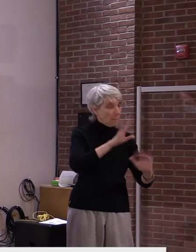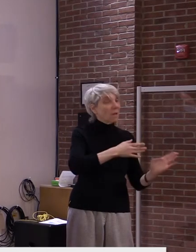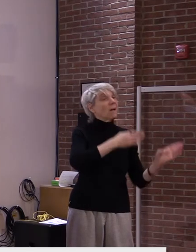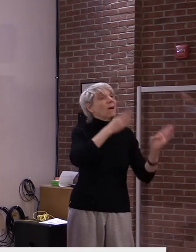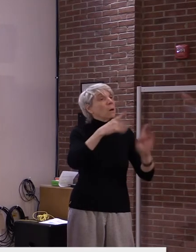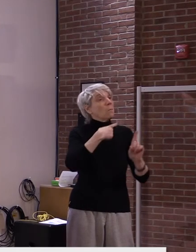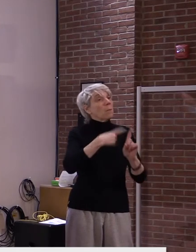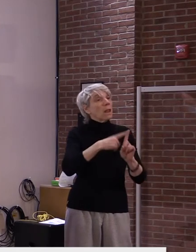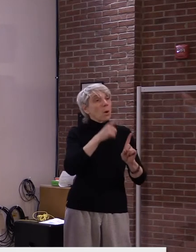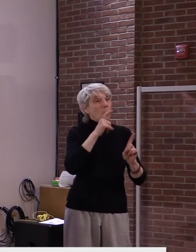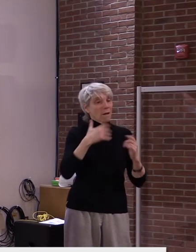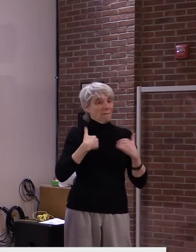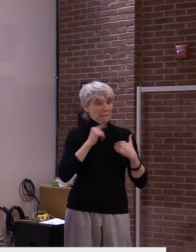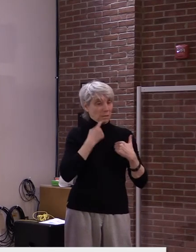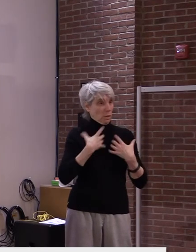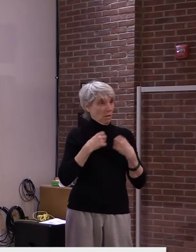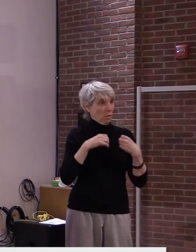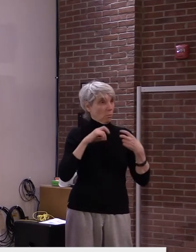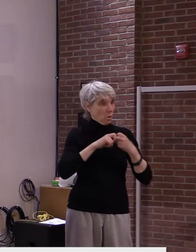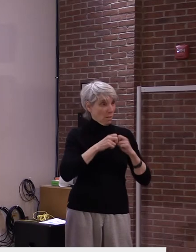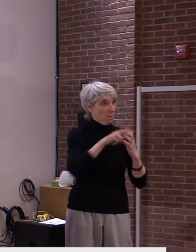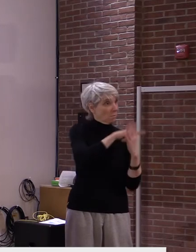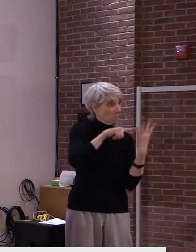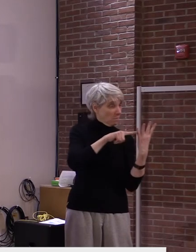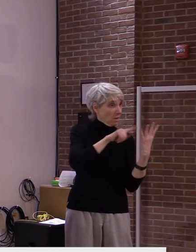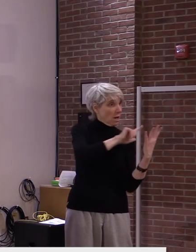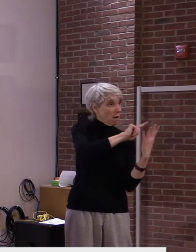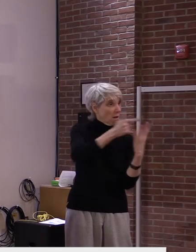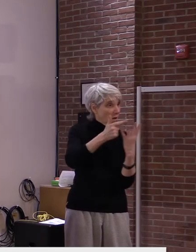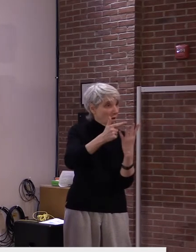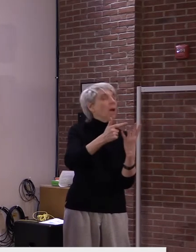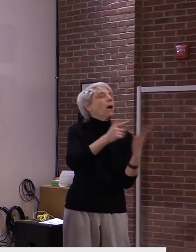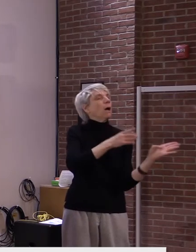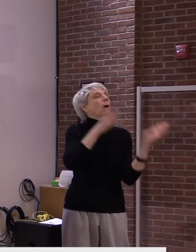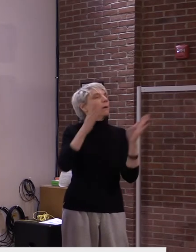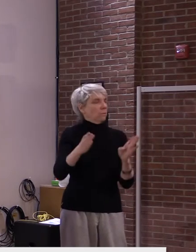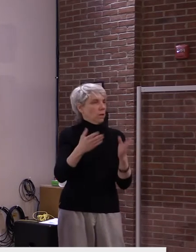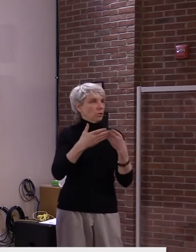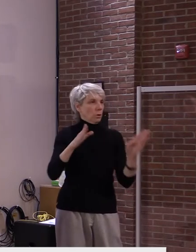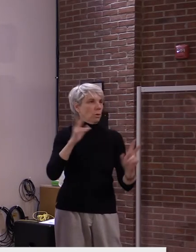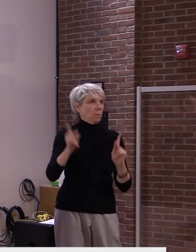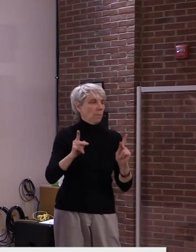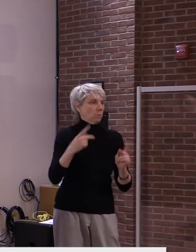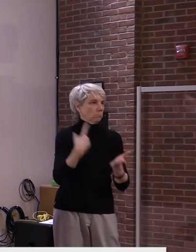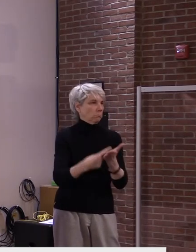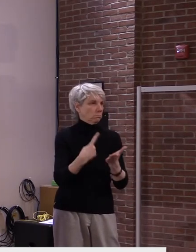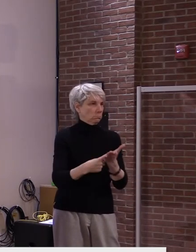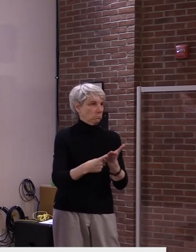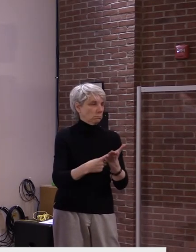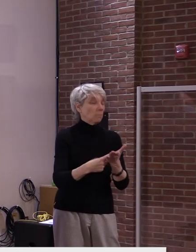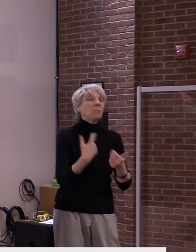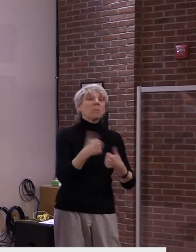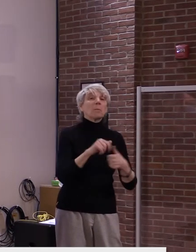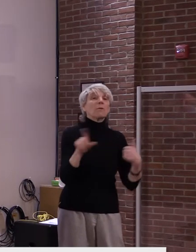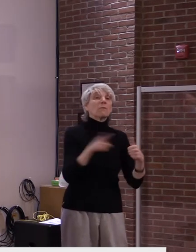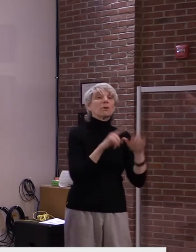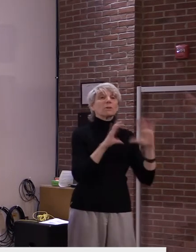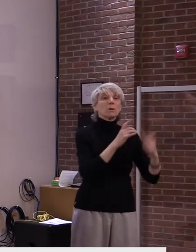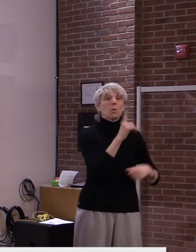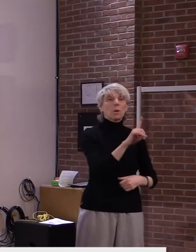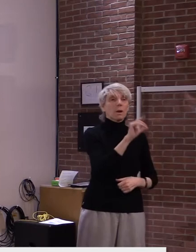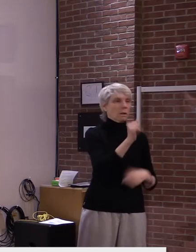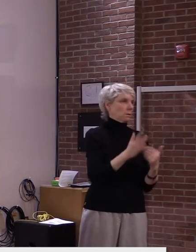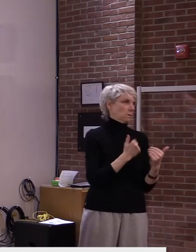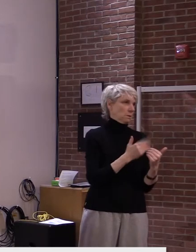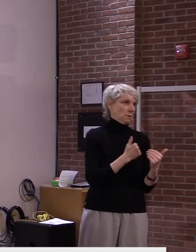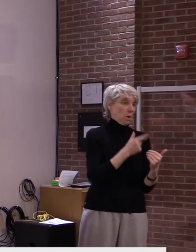conditions, but I will tell you, this age group, this 1A was pretty easy. I mean, either